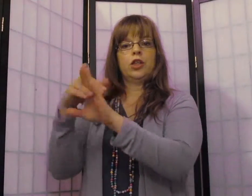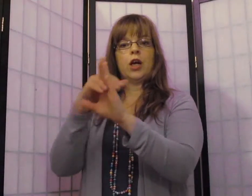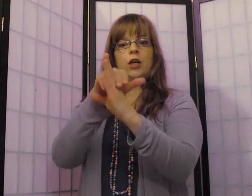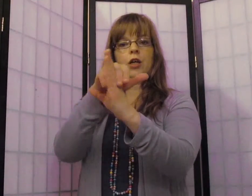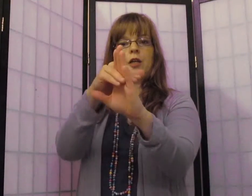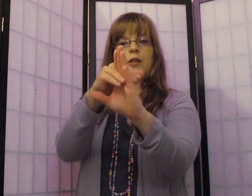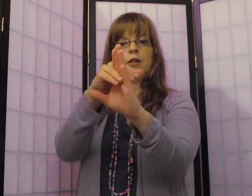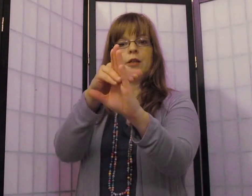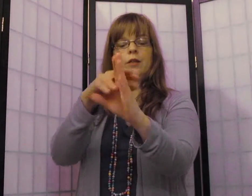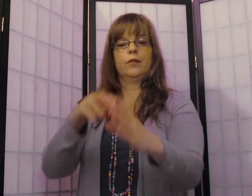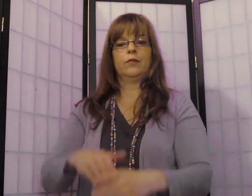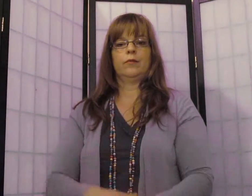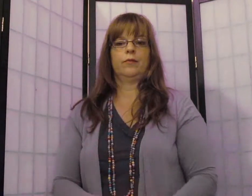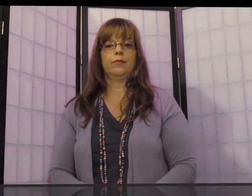Shark.